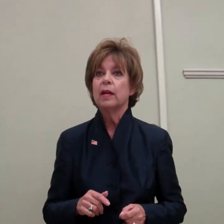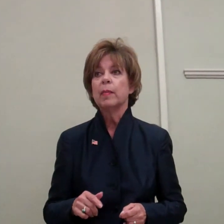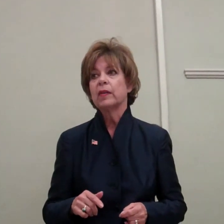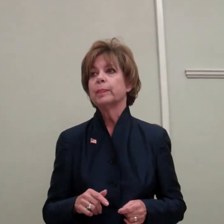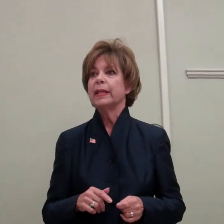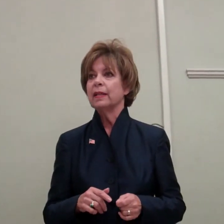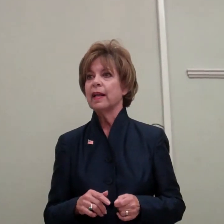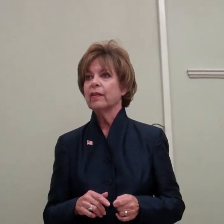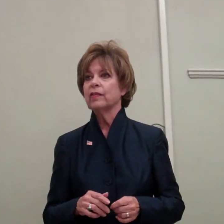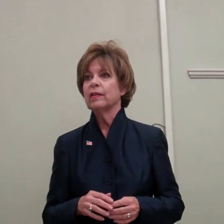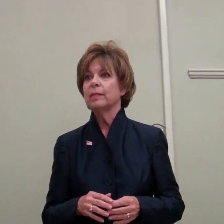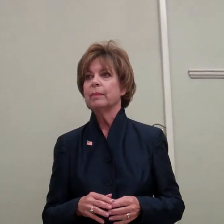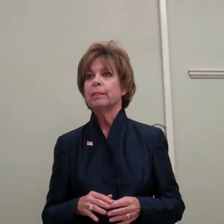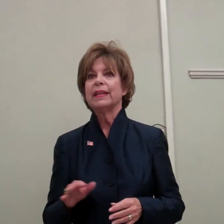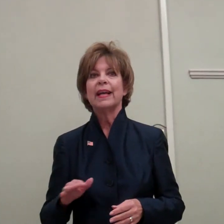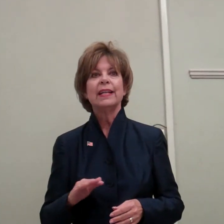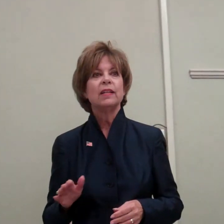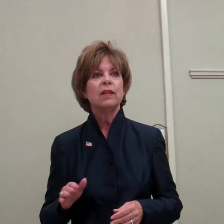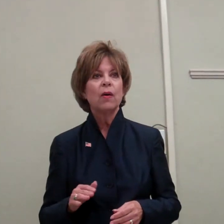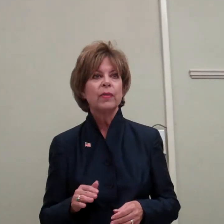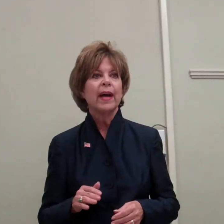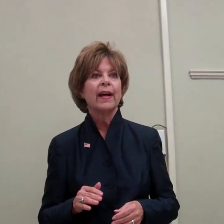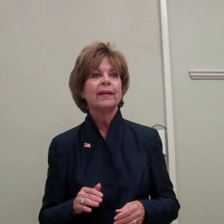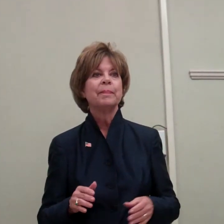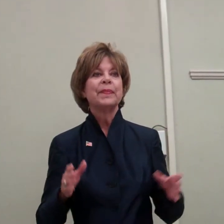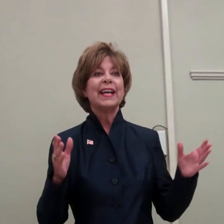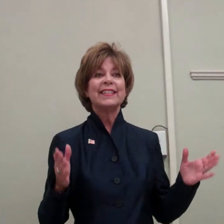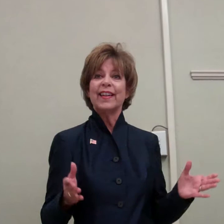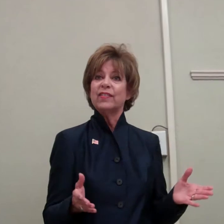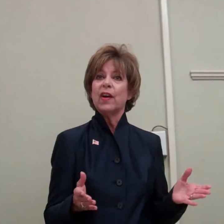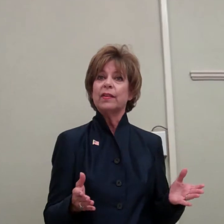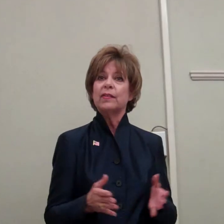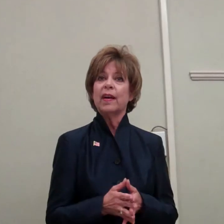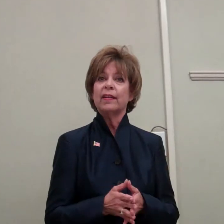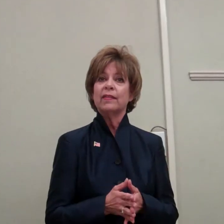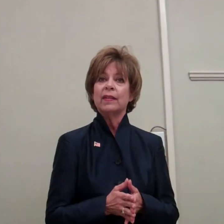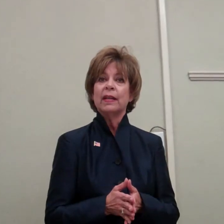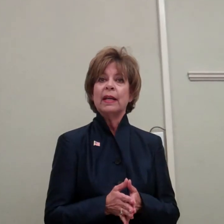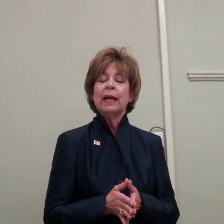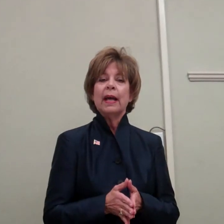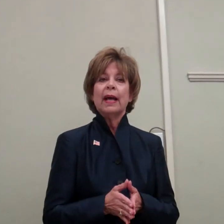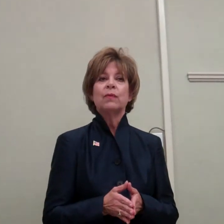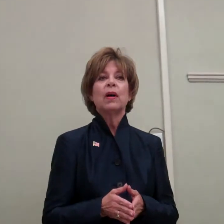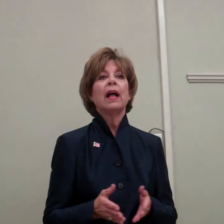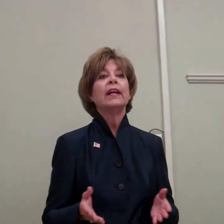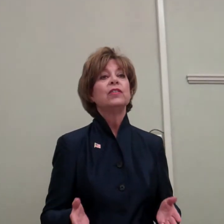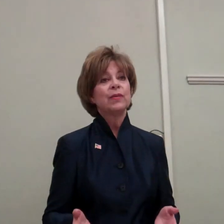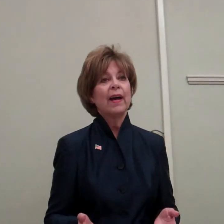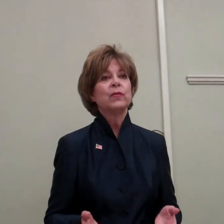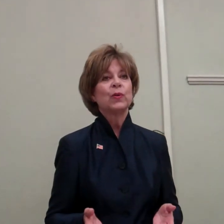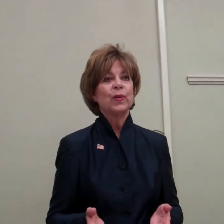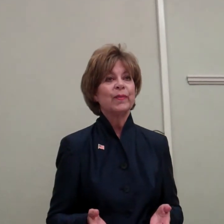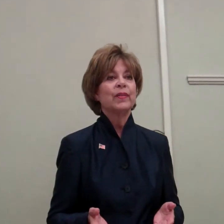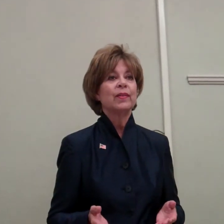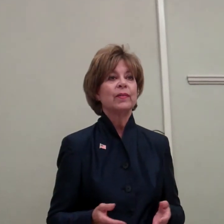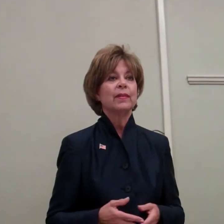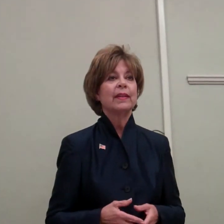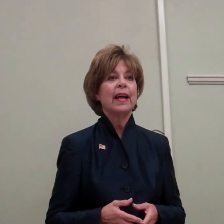There must be an election. But they didn't know that until they saw the signs. And while I do have to agree with you, they